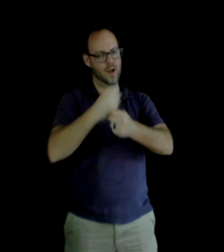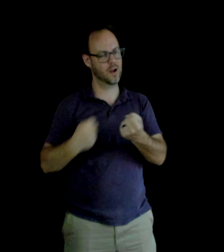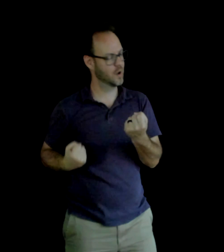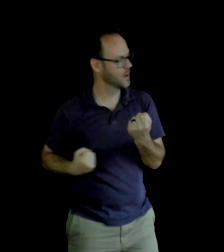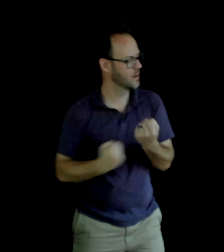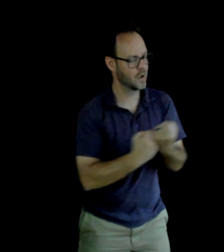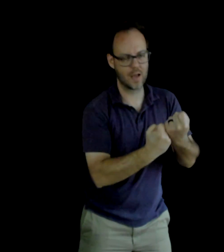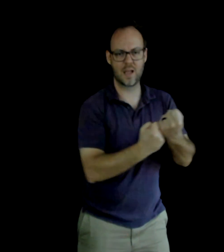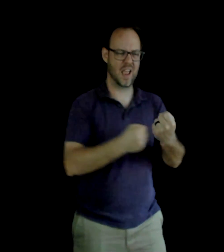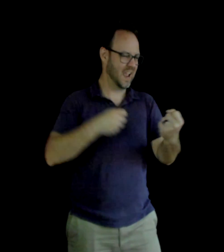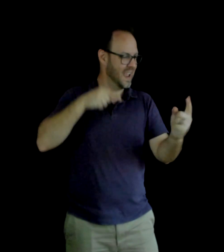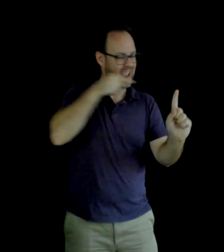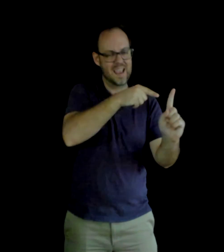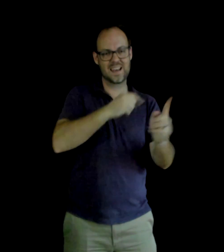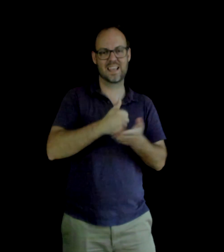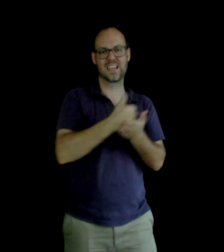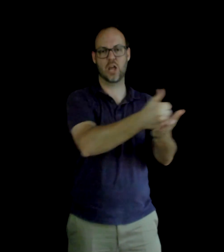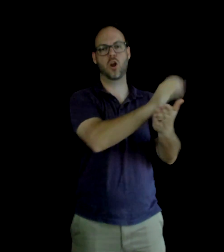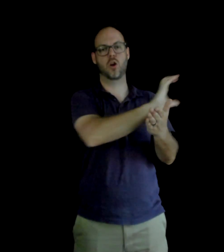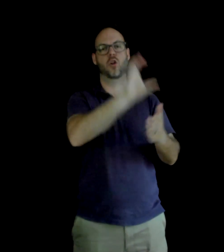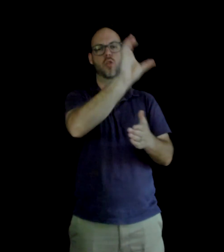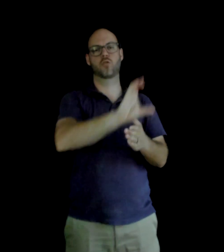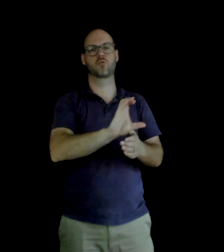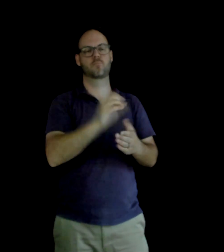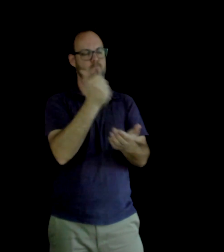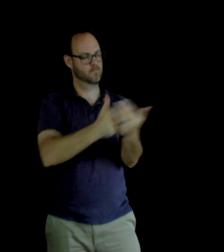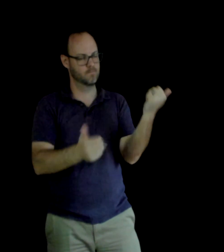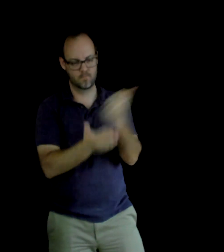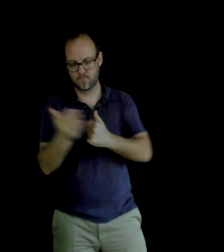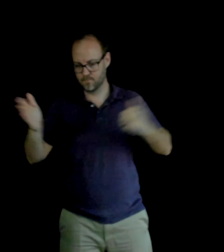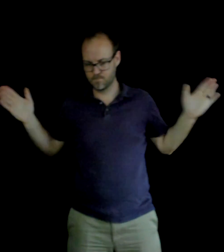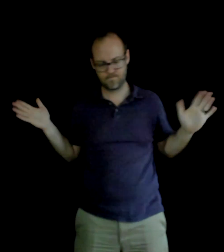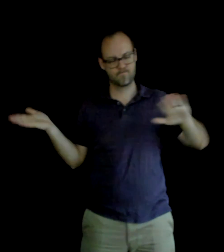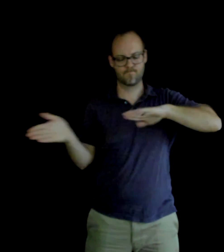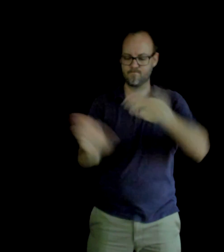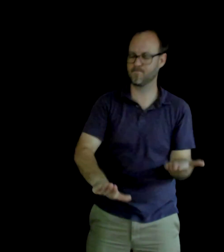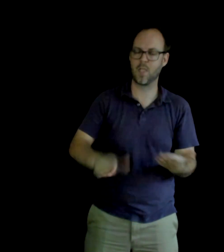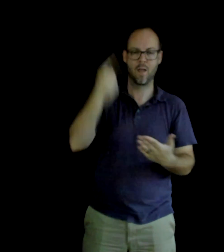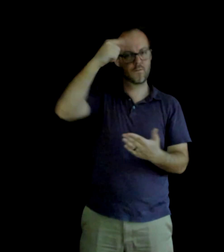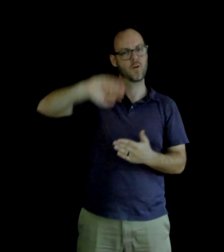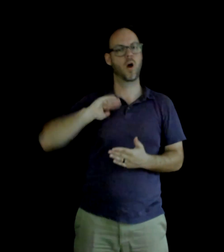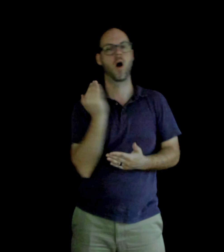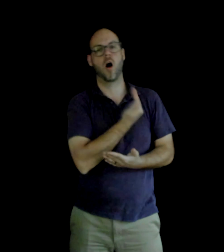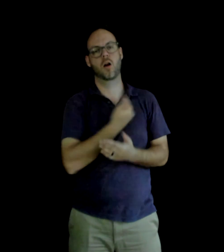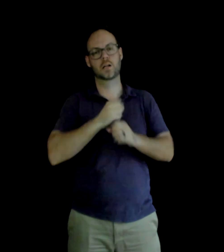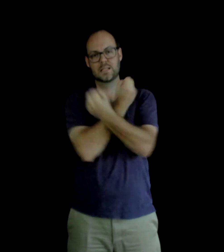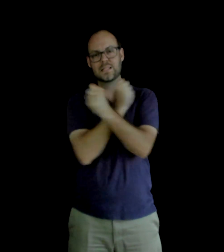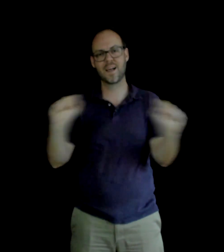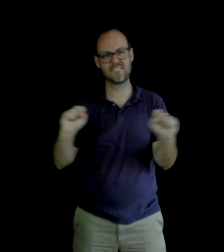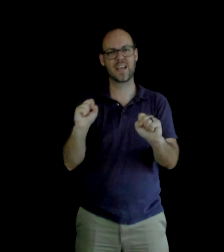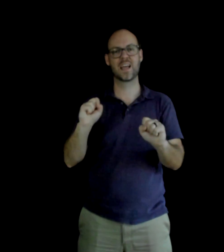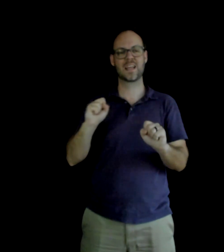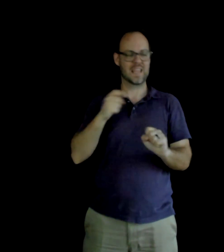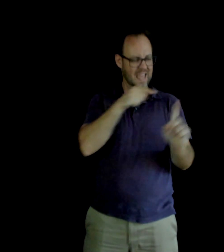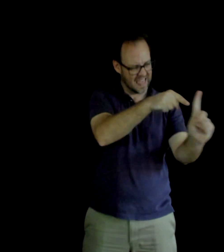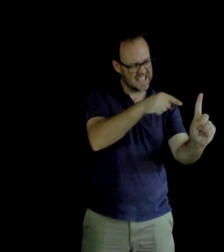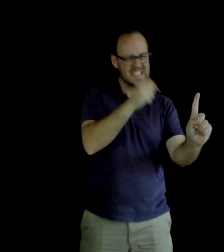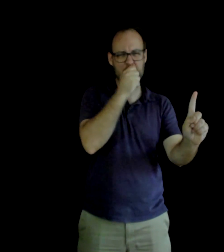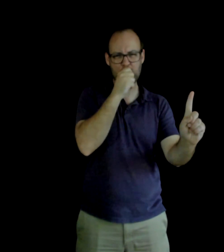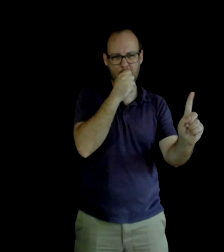And he carried it all the way to the cross, where he was put to death for us and our salvation. His suffering brings us all